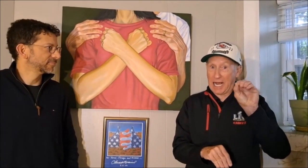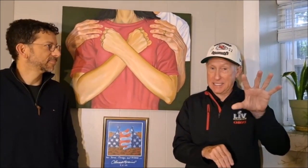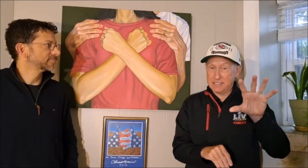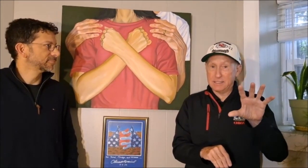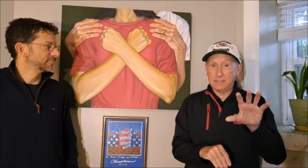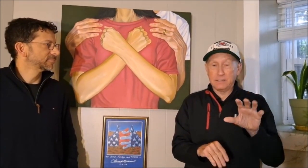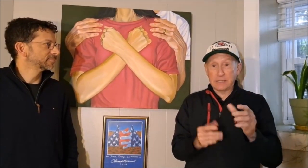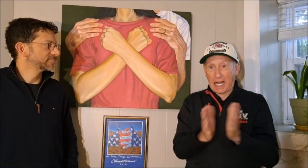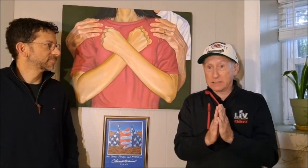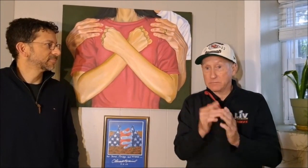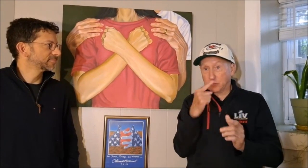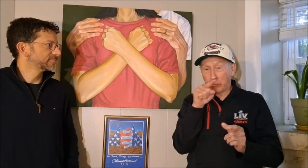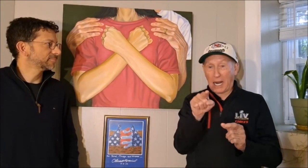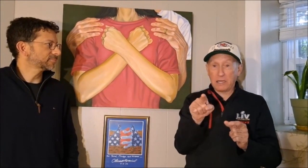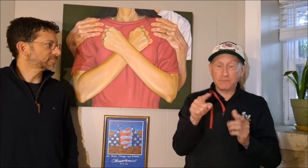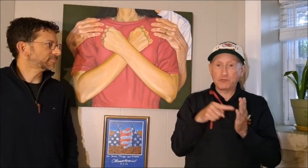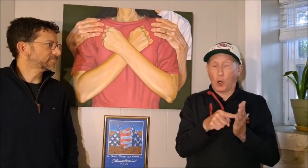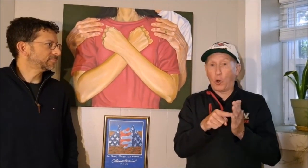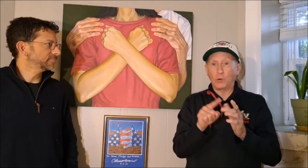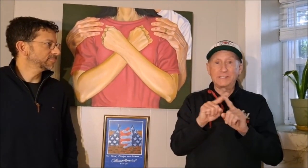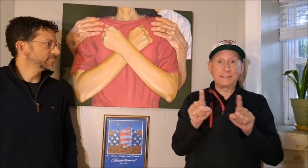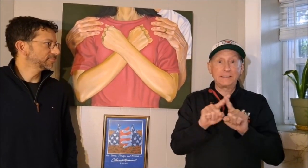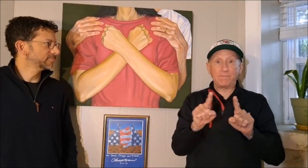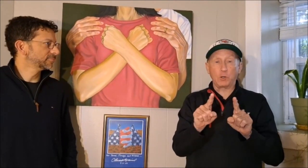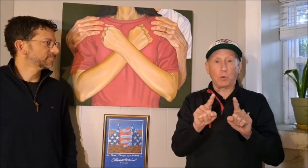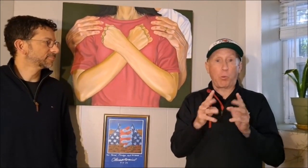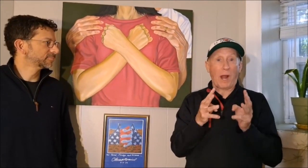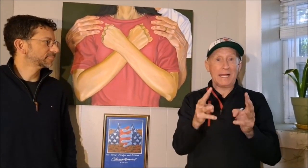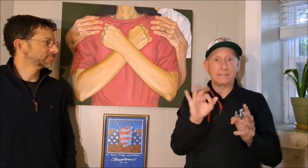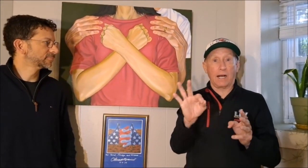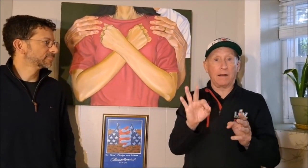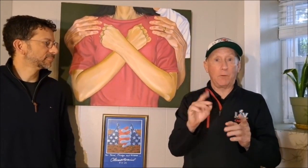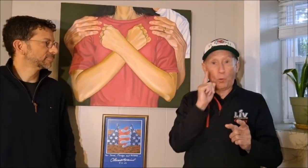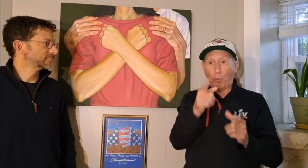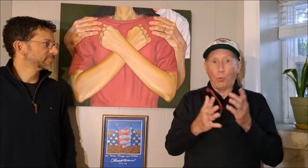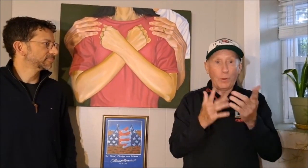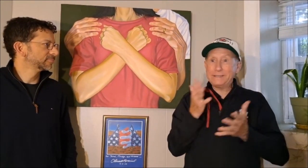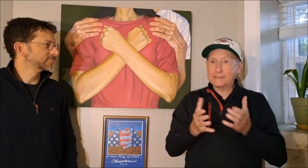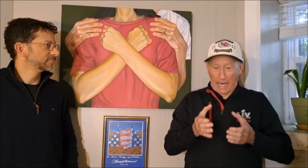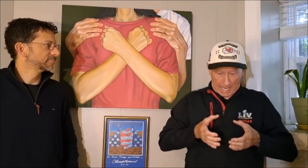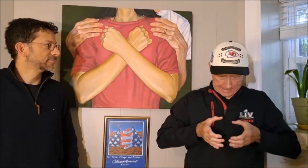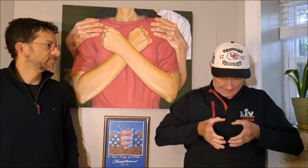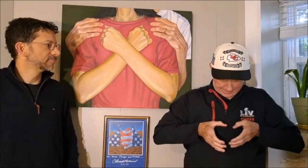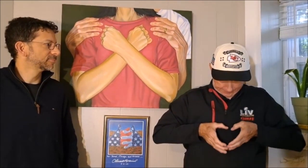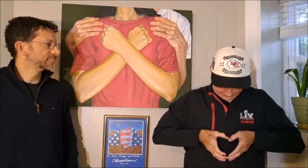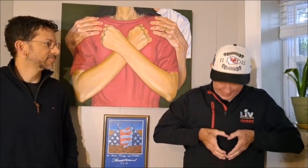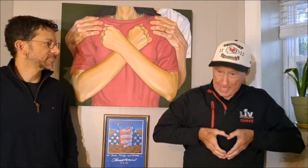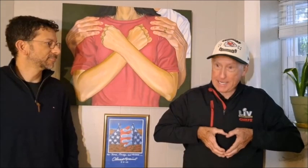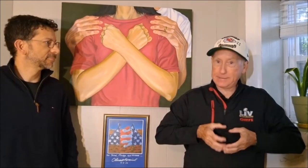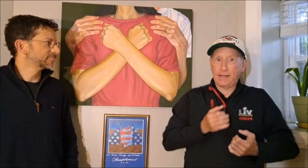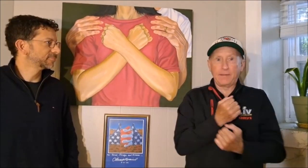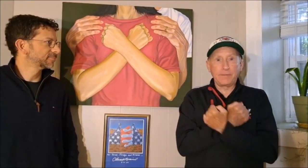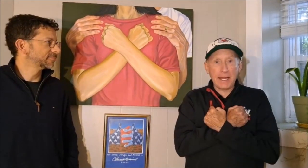fly. That your mind shows different ways of resign